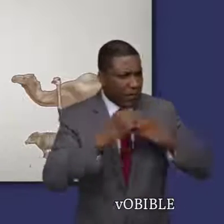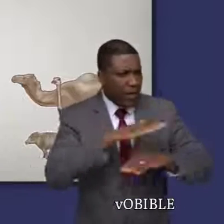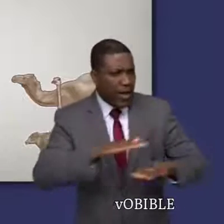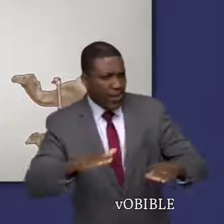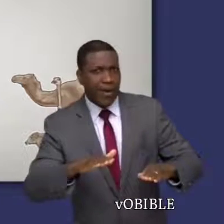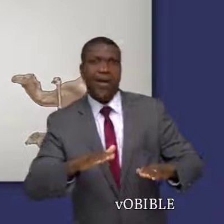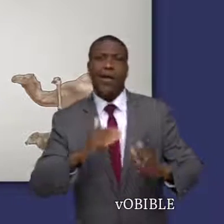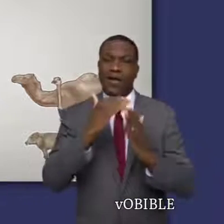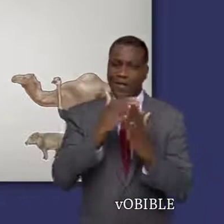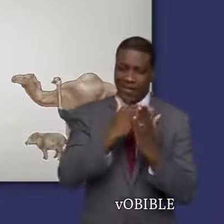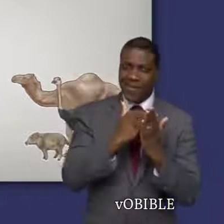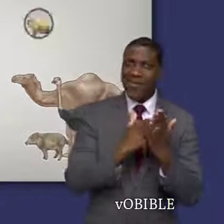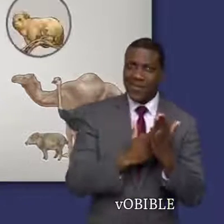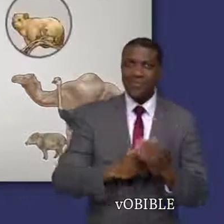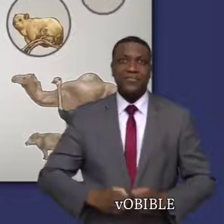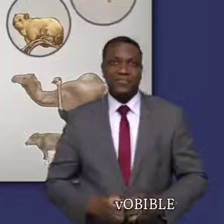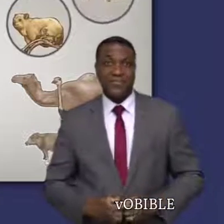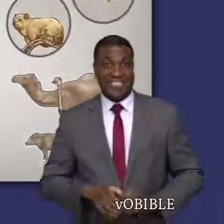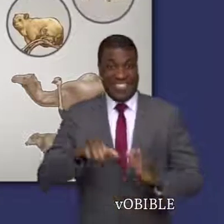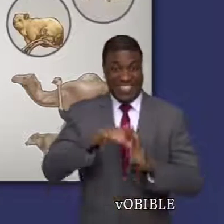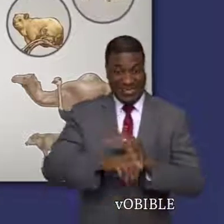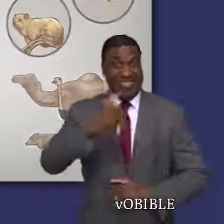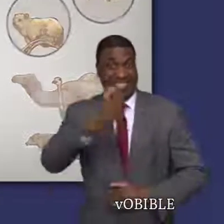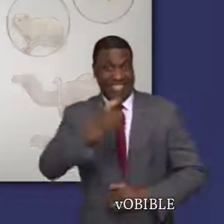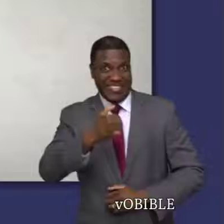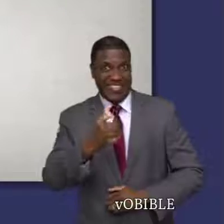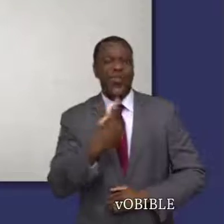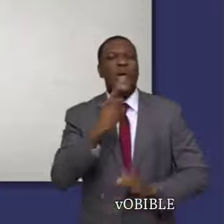the Israelites which creatures they may and may not eat.